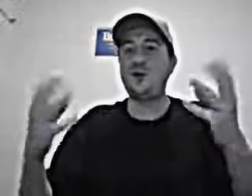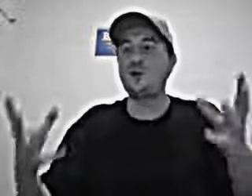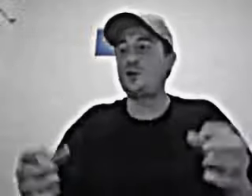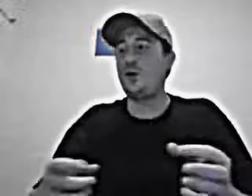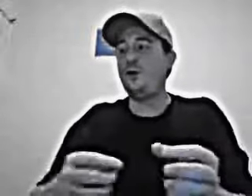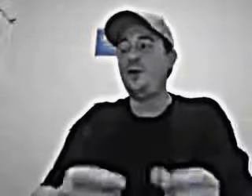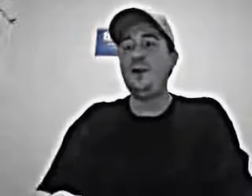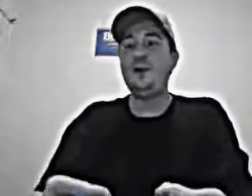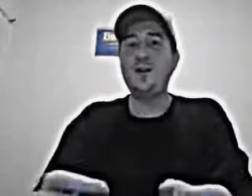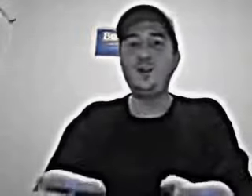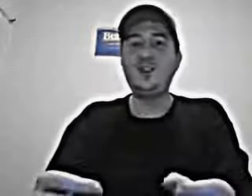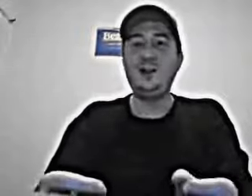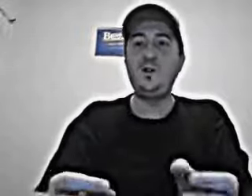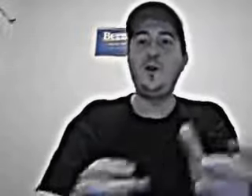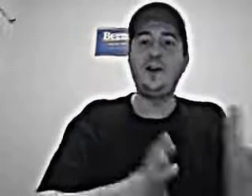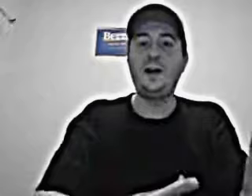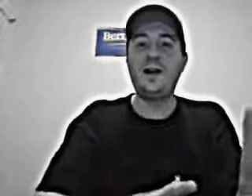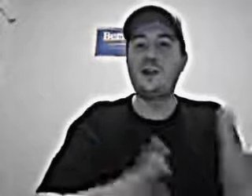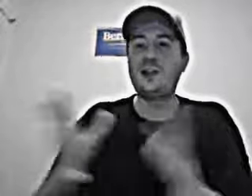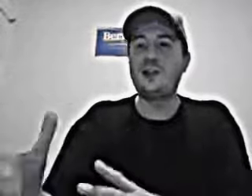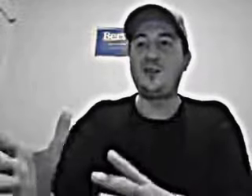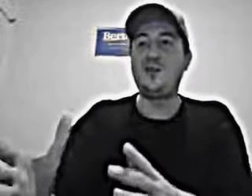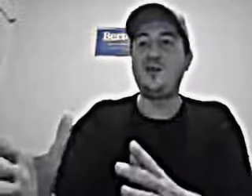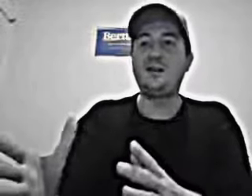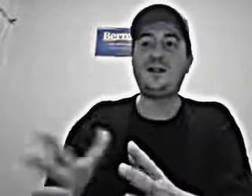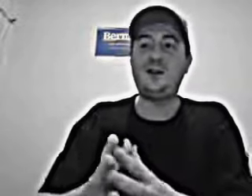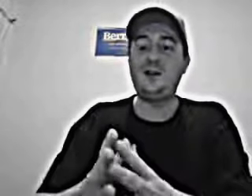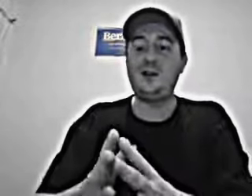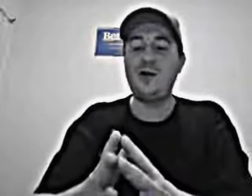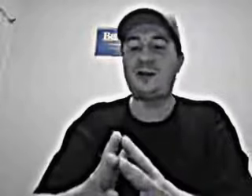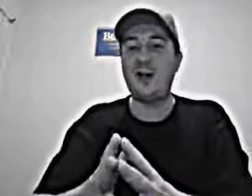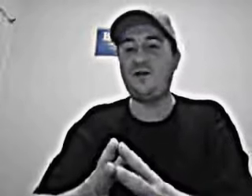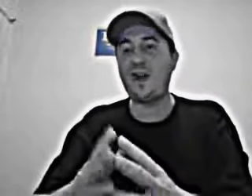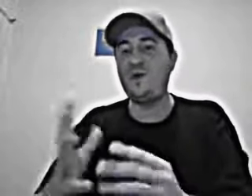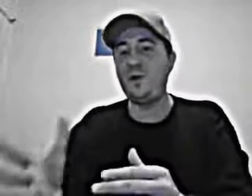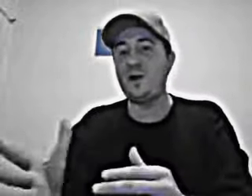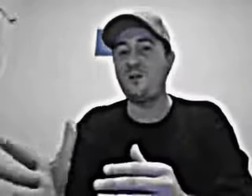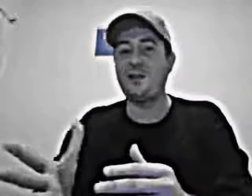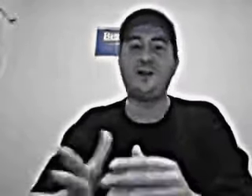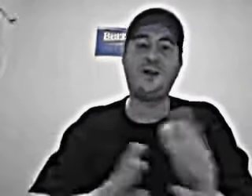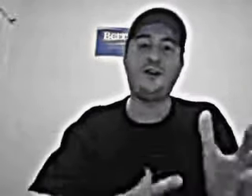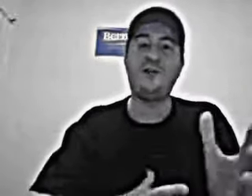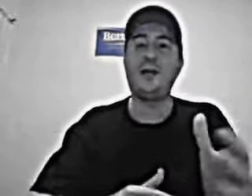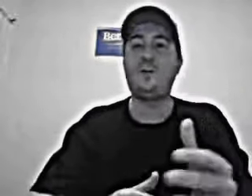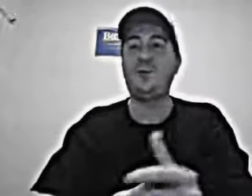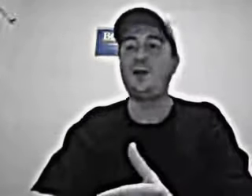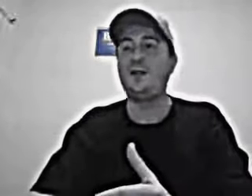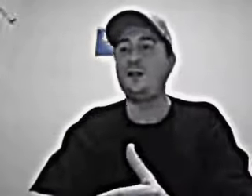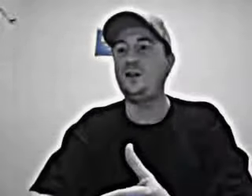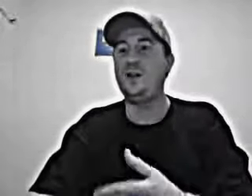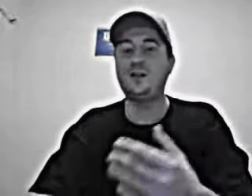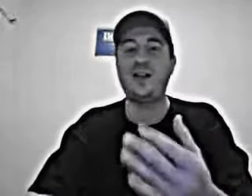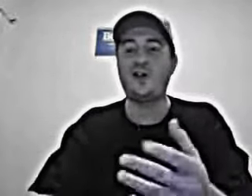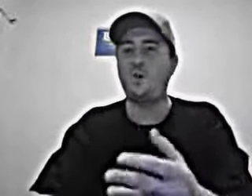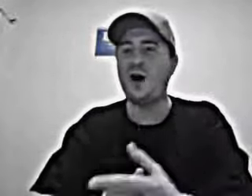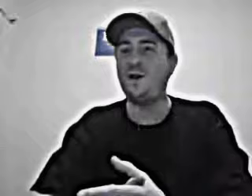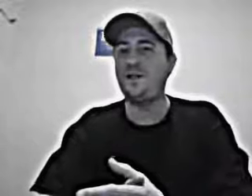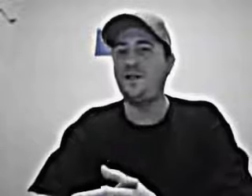sort of you know she won an election so that's you had JFK become senator and then became president two years later Obama did